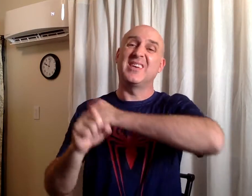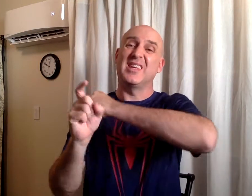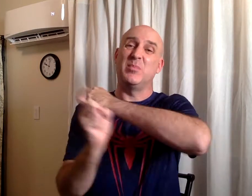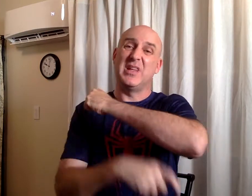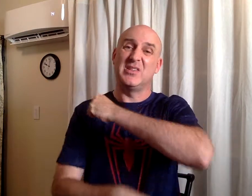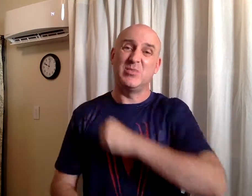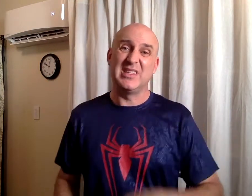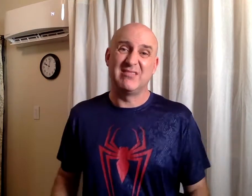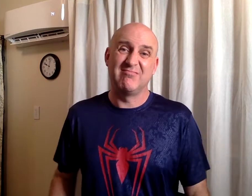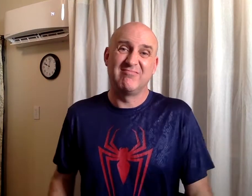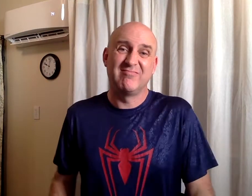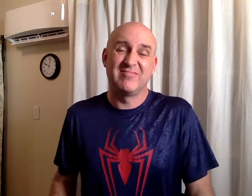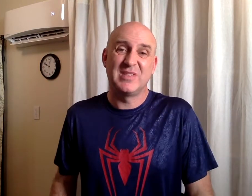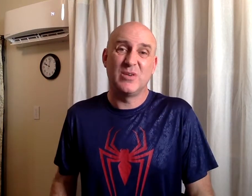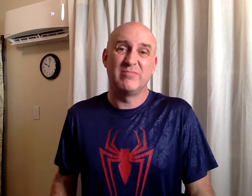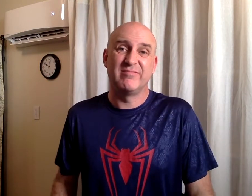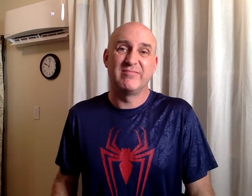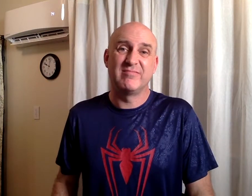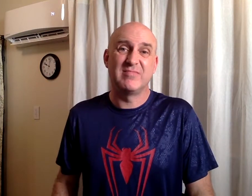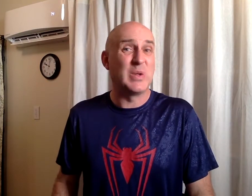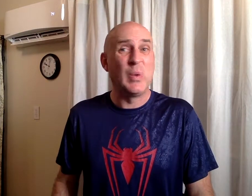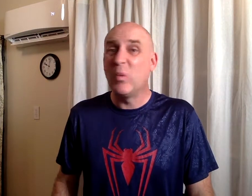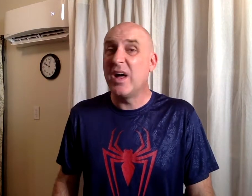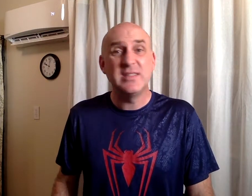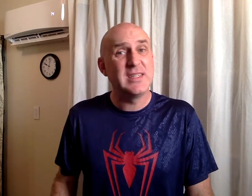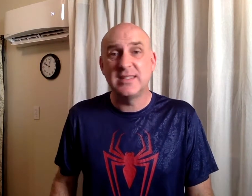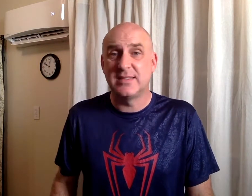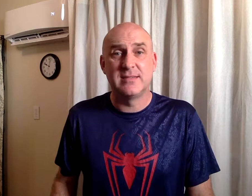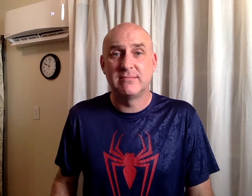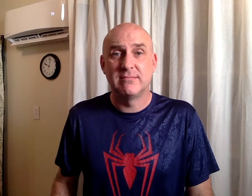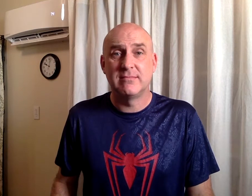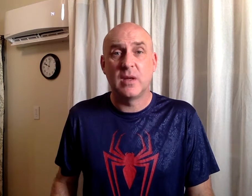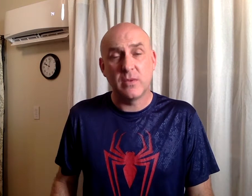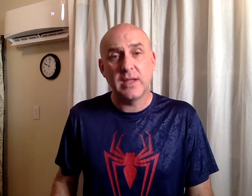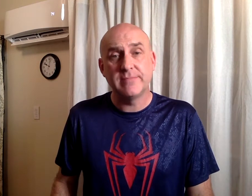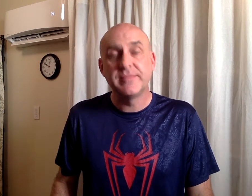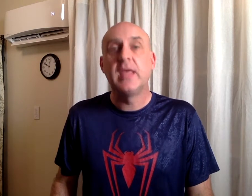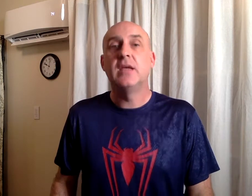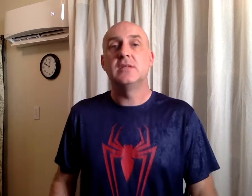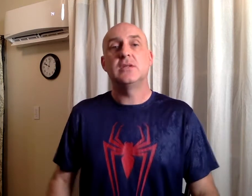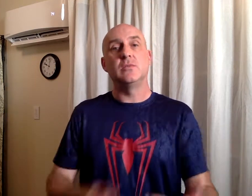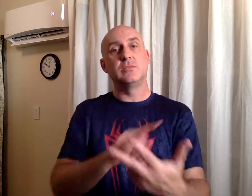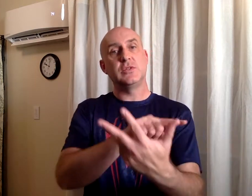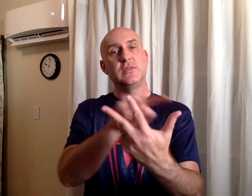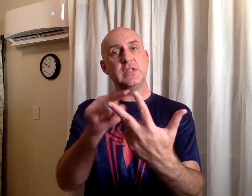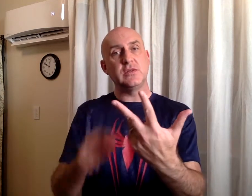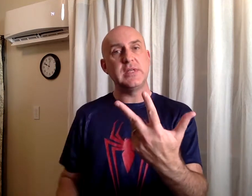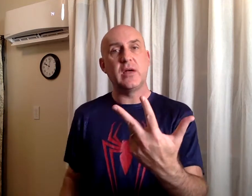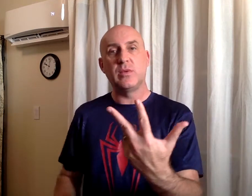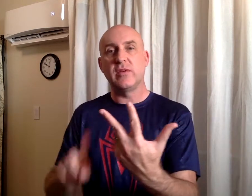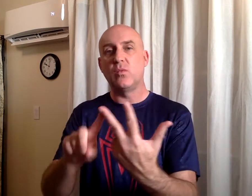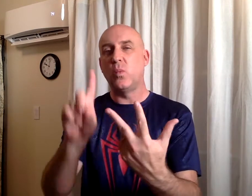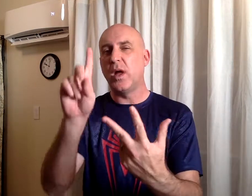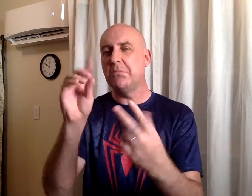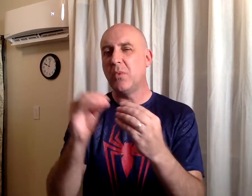get a punishment. So don't want it. All right? So 2 videos down, we've got one